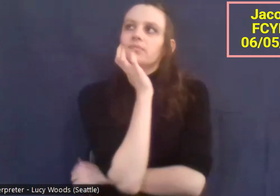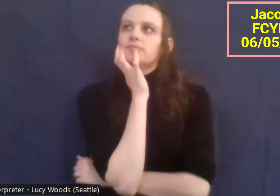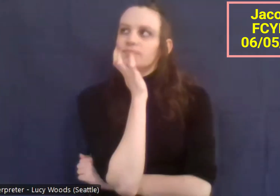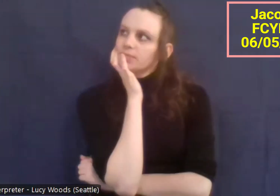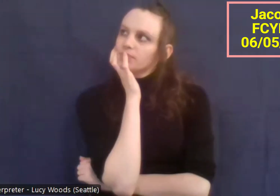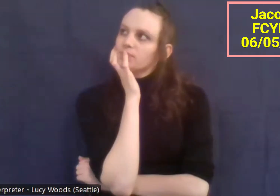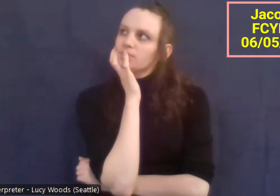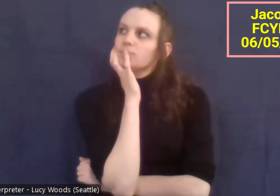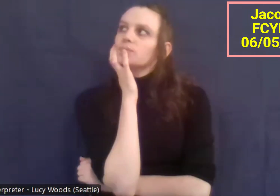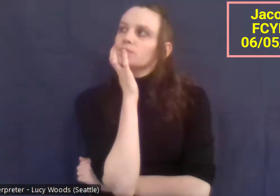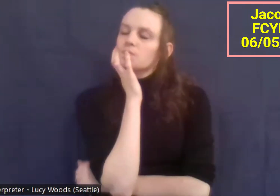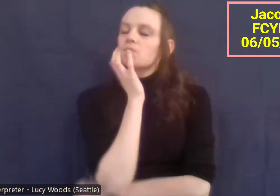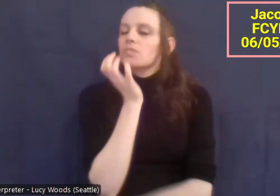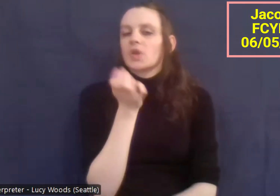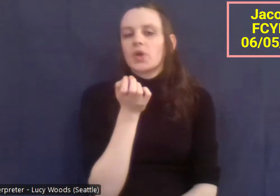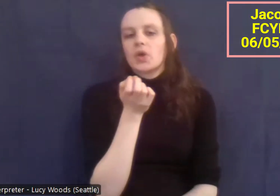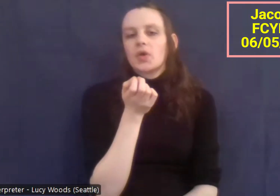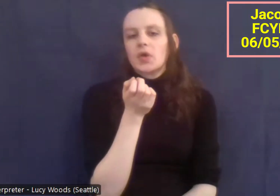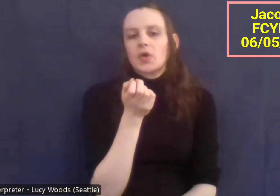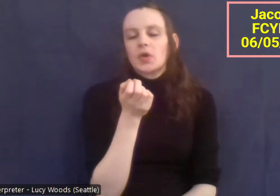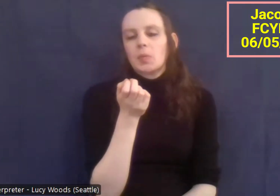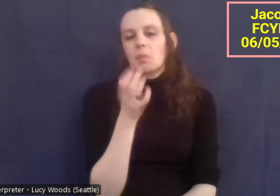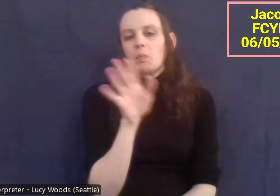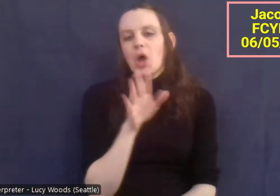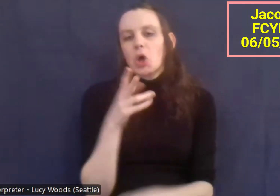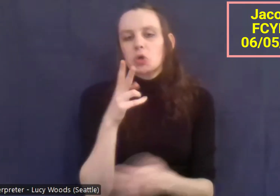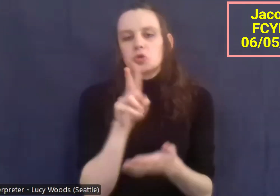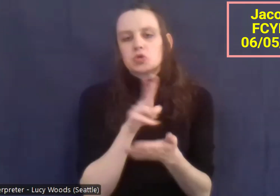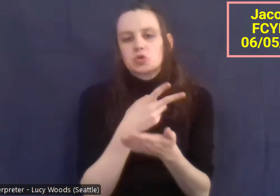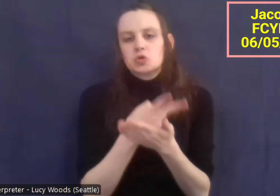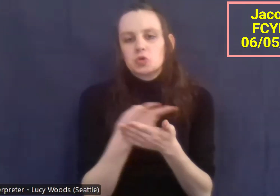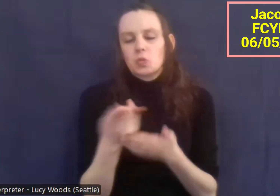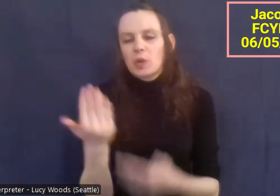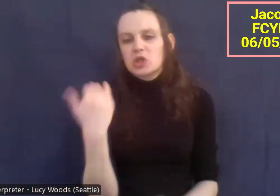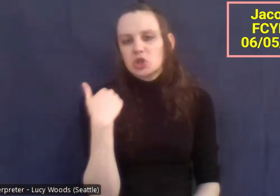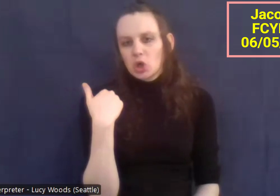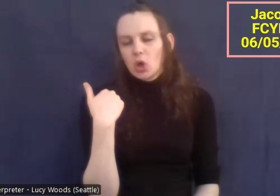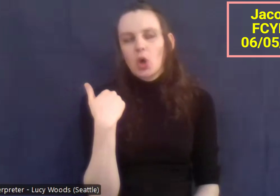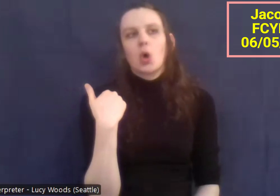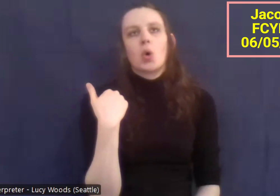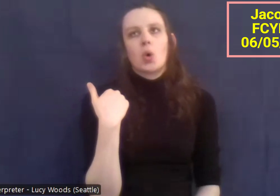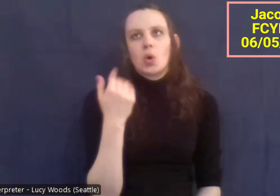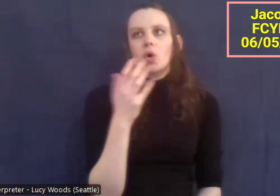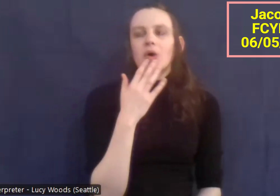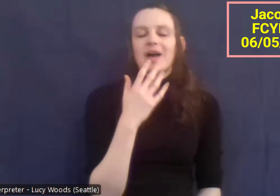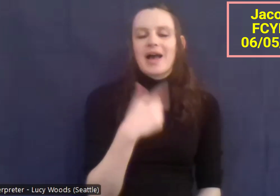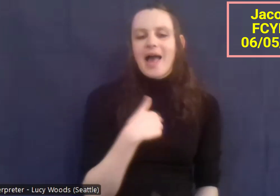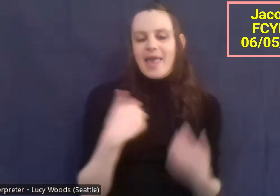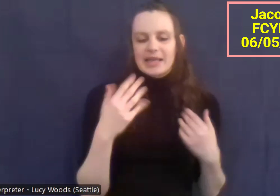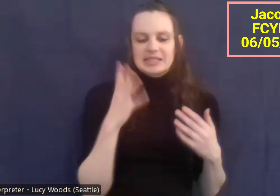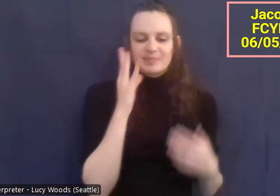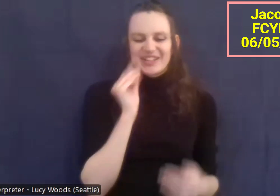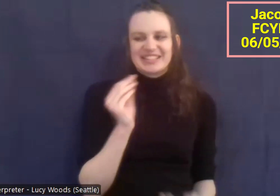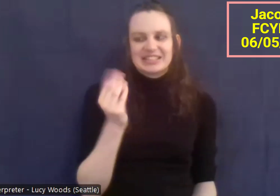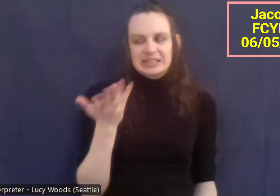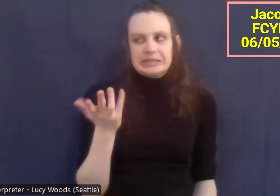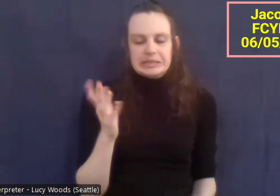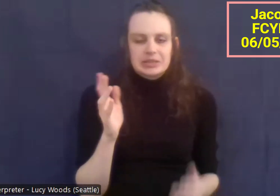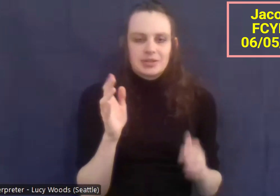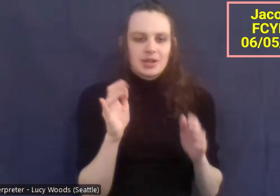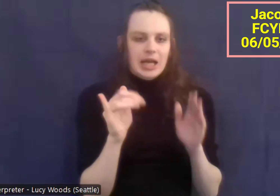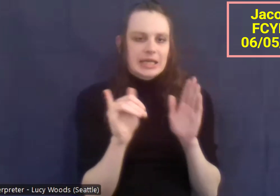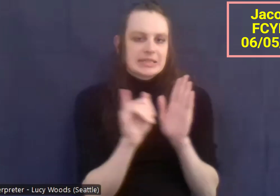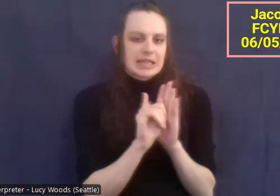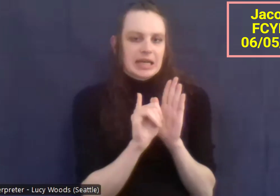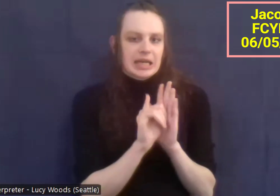so about a couple of weeks ago, I had I don't know what I could call it other than a identity crisis. My